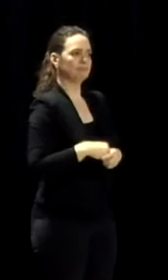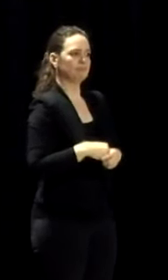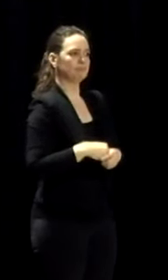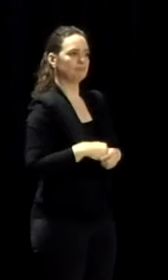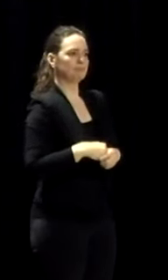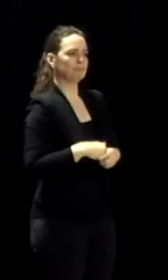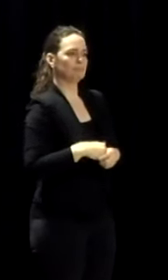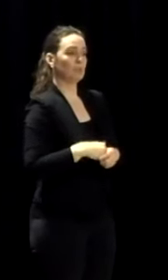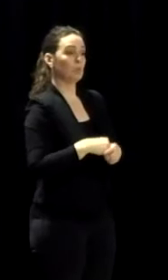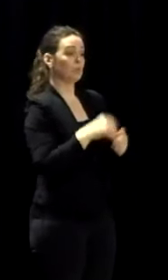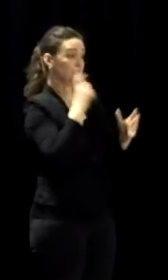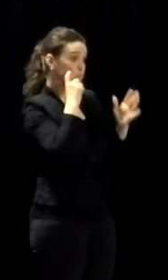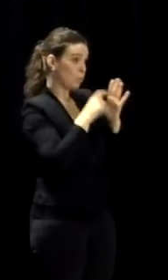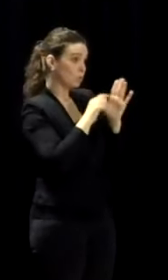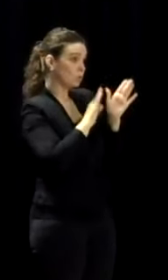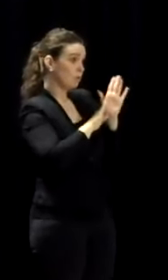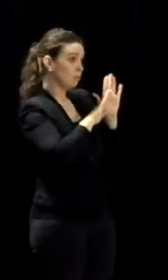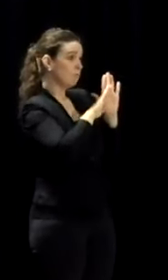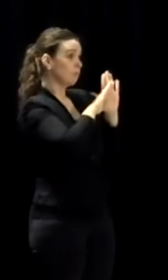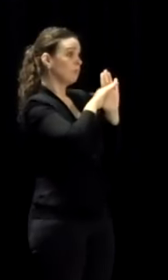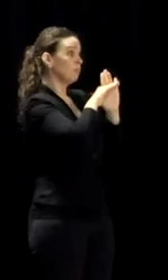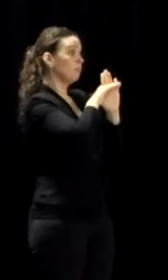100 a day Yeah. level.